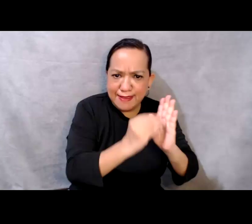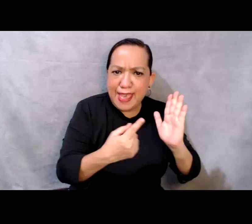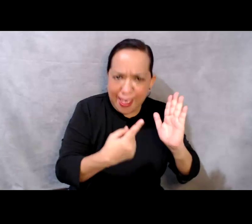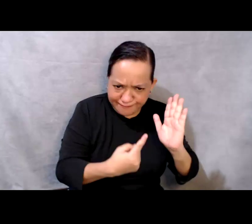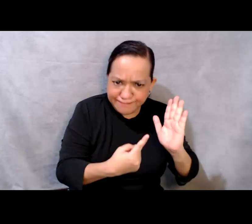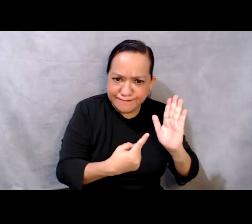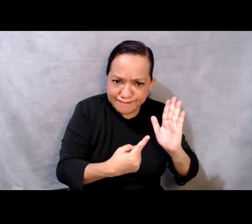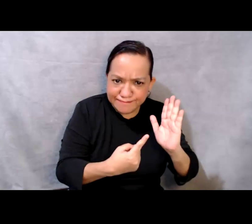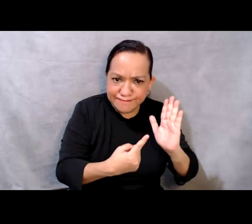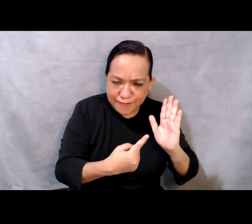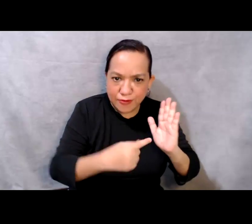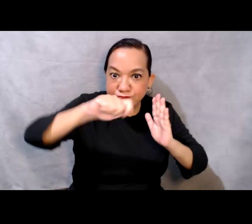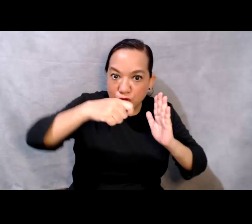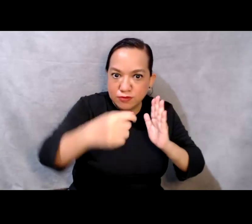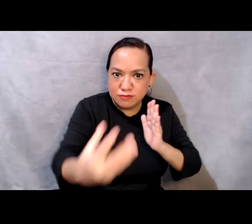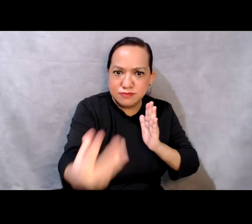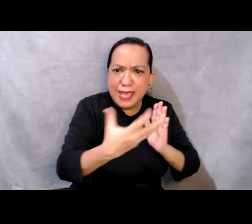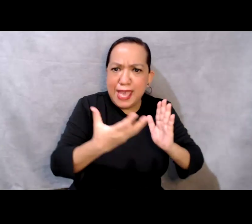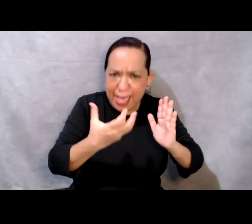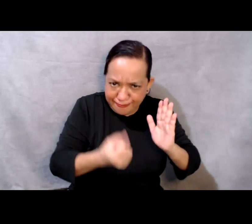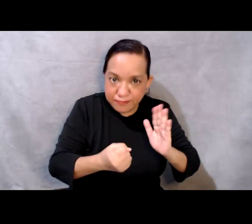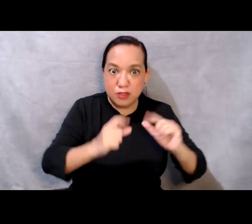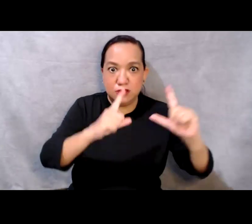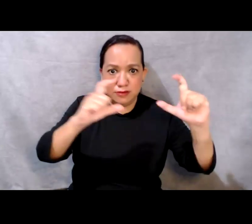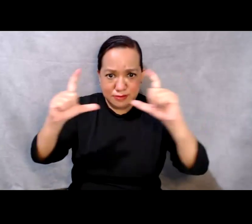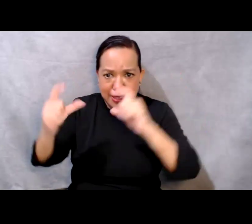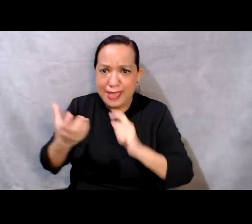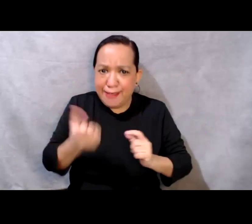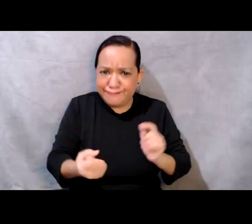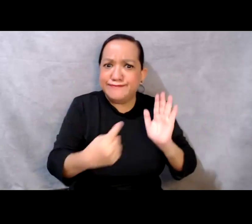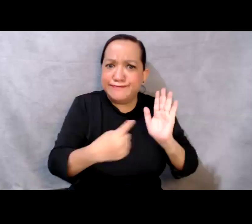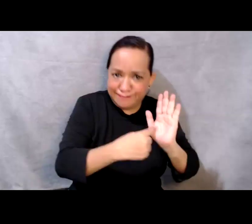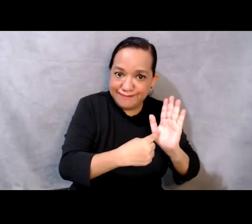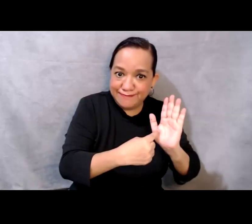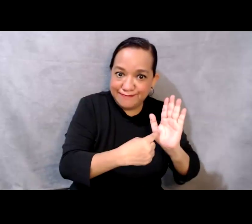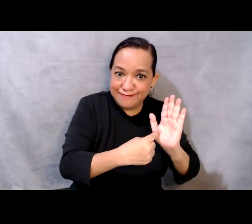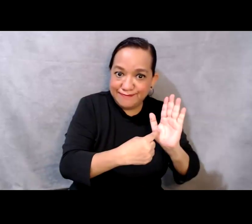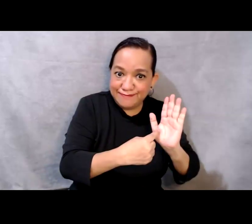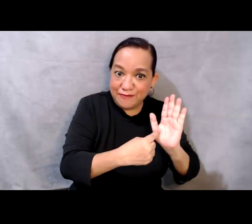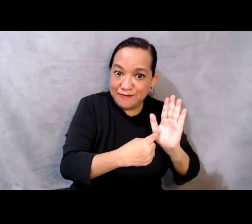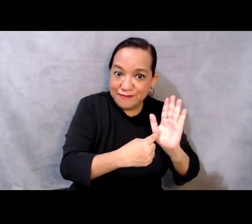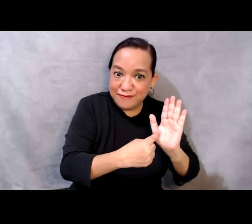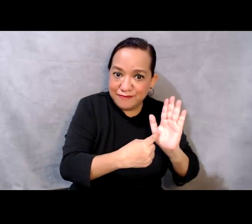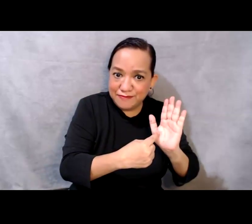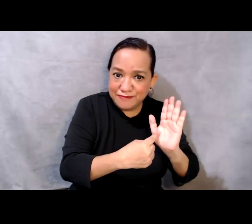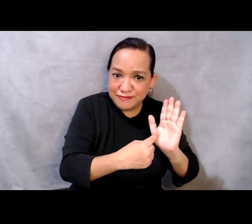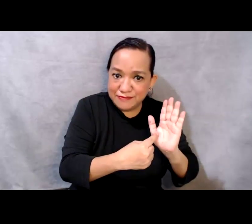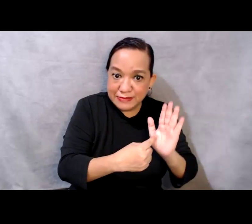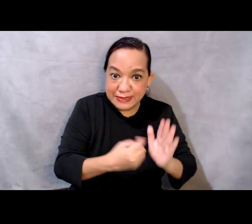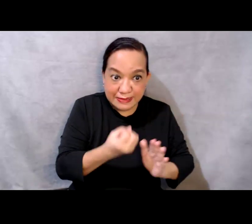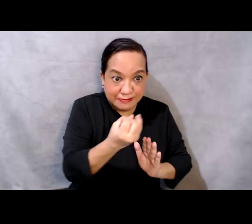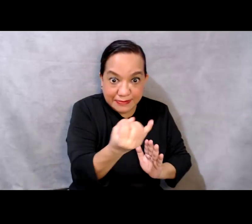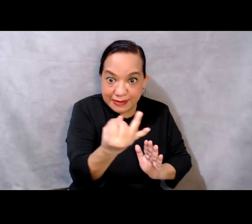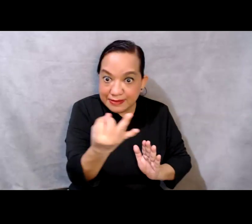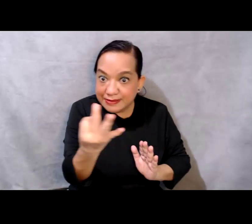attendees, photographs, videos. So it is not just a question of, how many meetings you had and how many people attended those